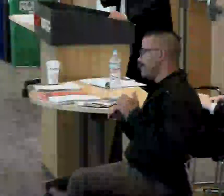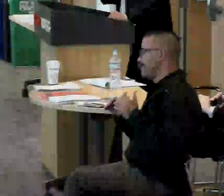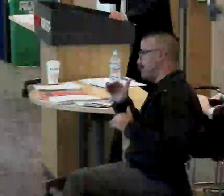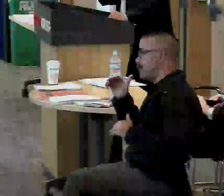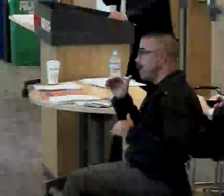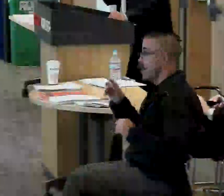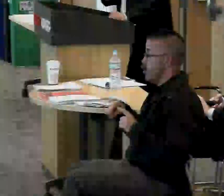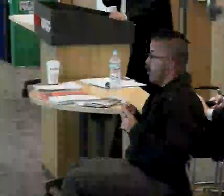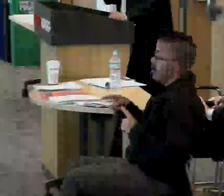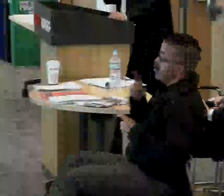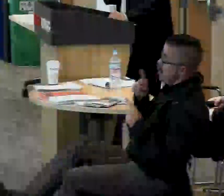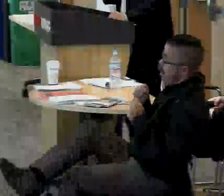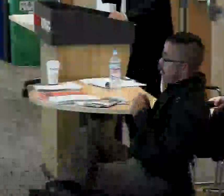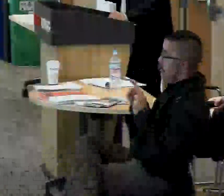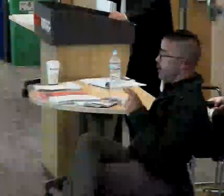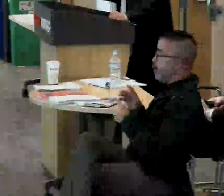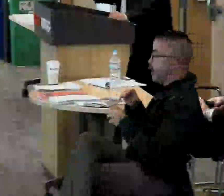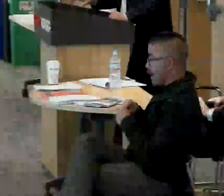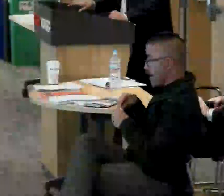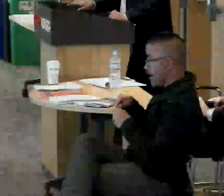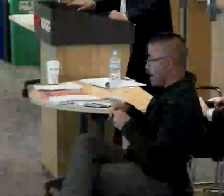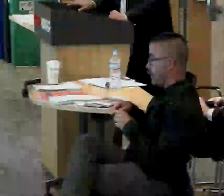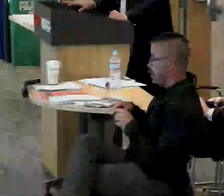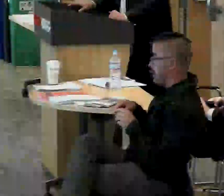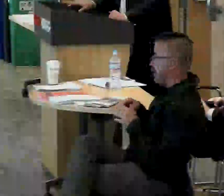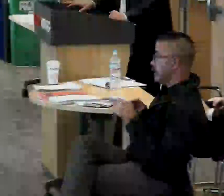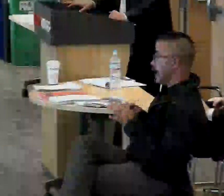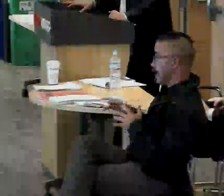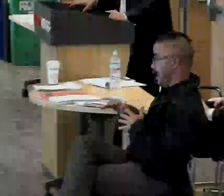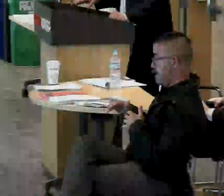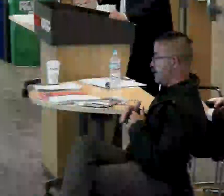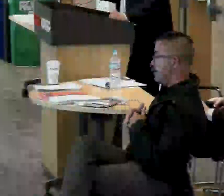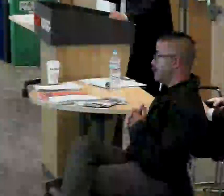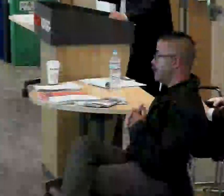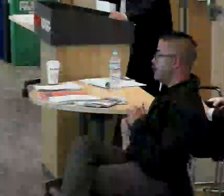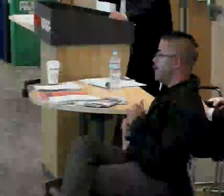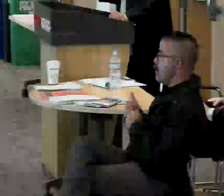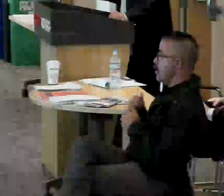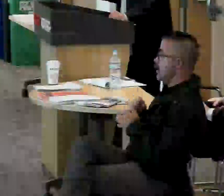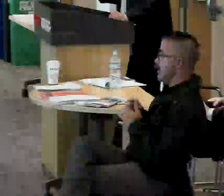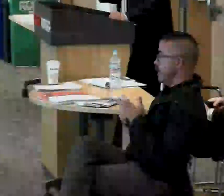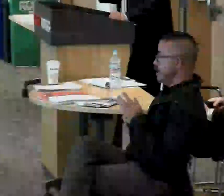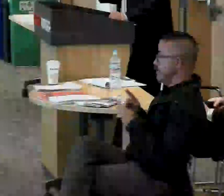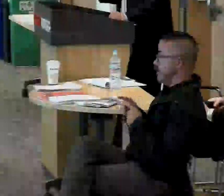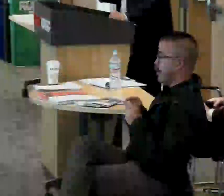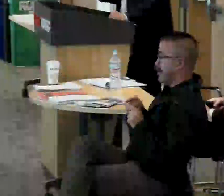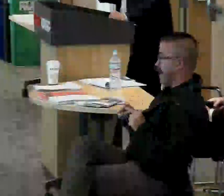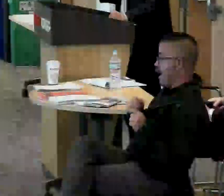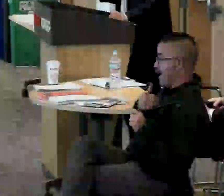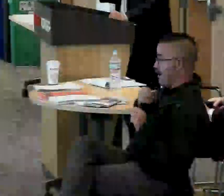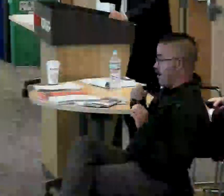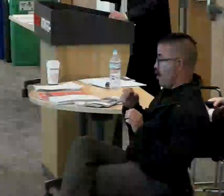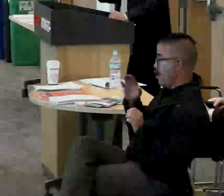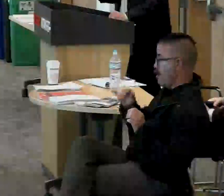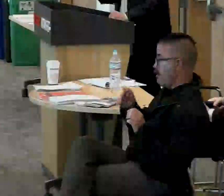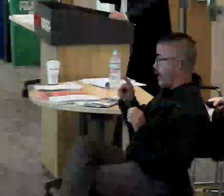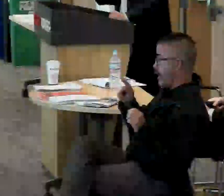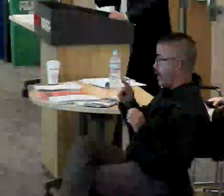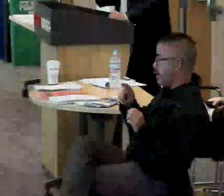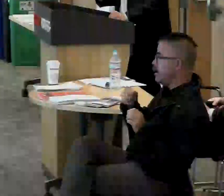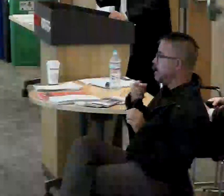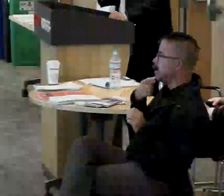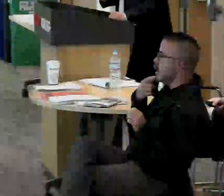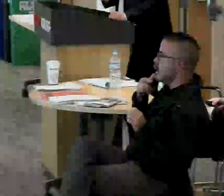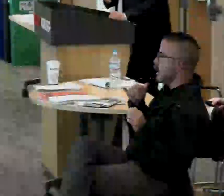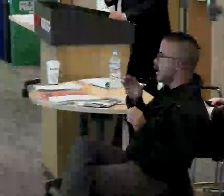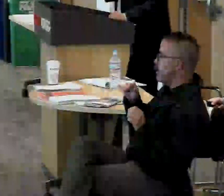to people that were in this cohort, a majority of these folks that were unbanked reported they believe that banks were not